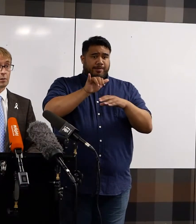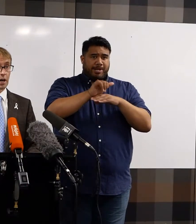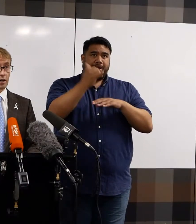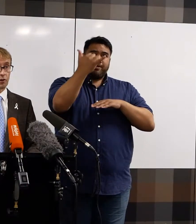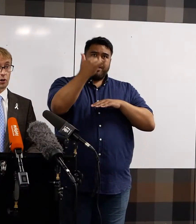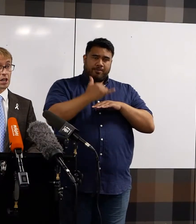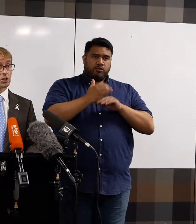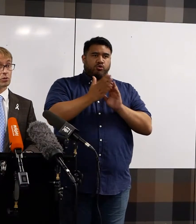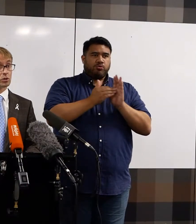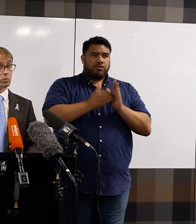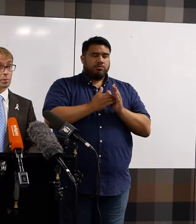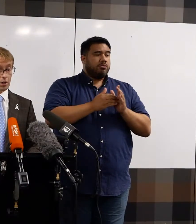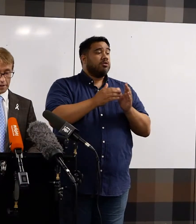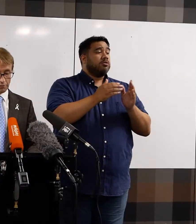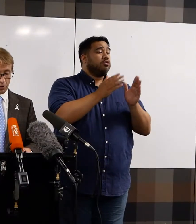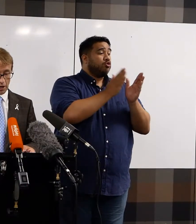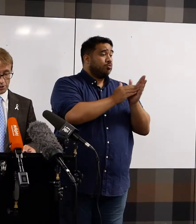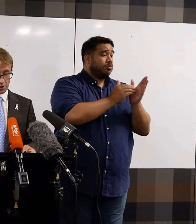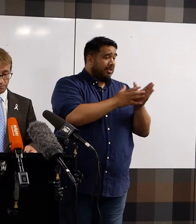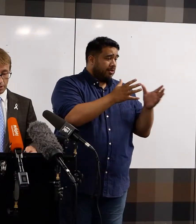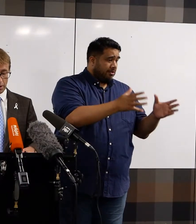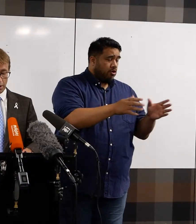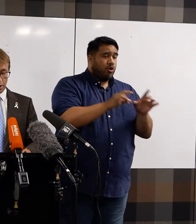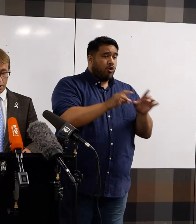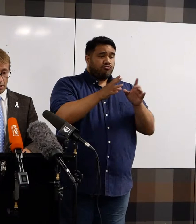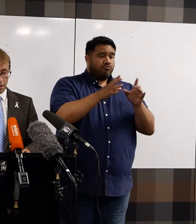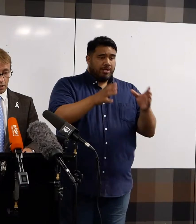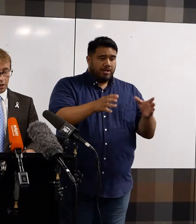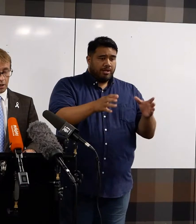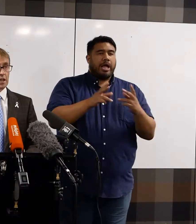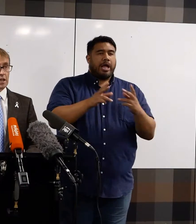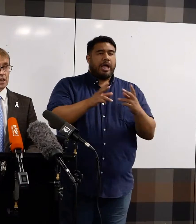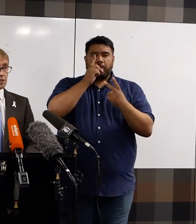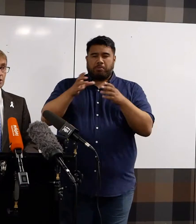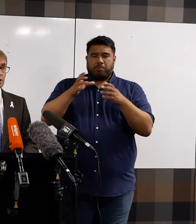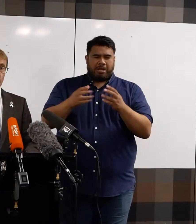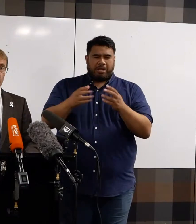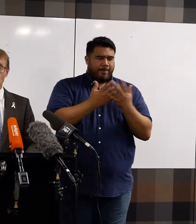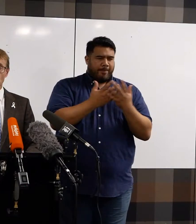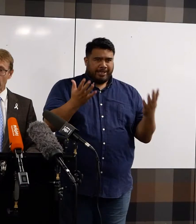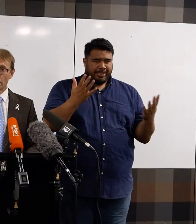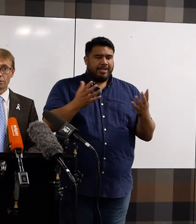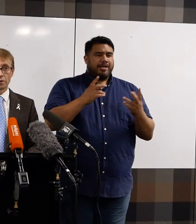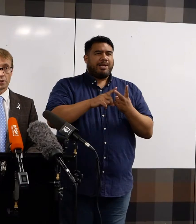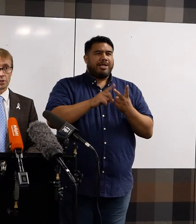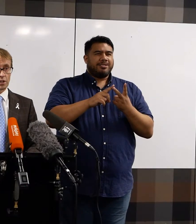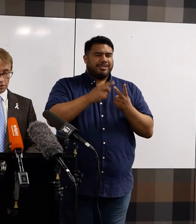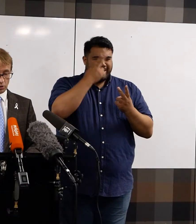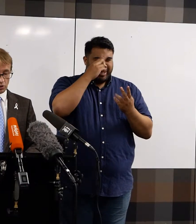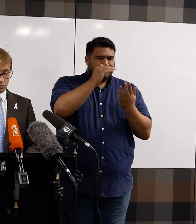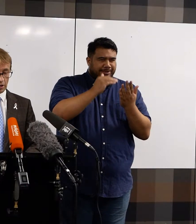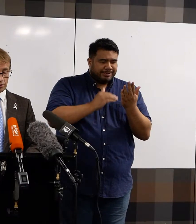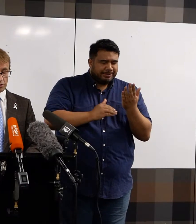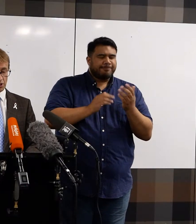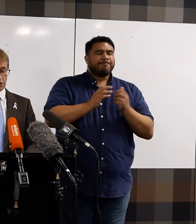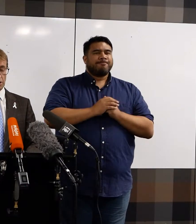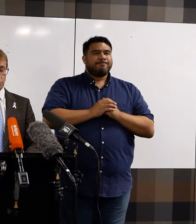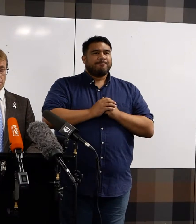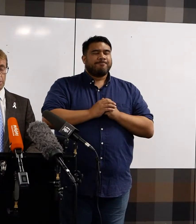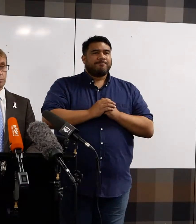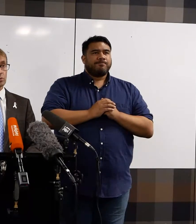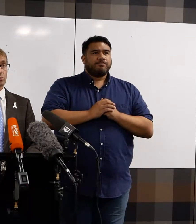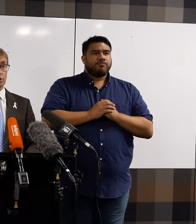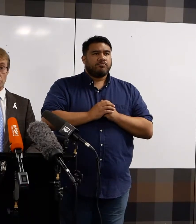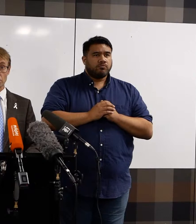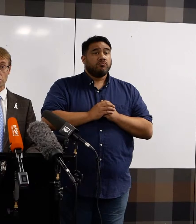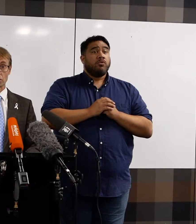other foreign nationals will be on that flight. The latest information I have is that there were